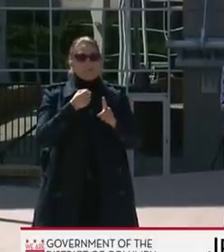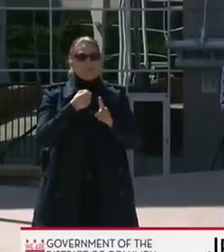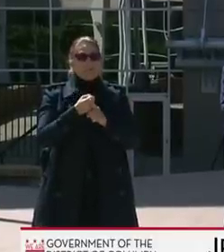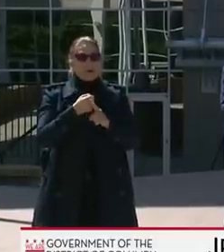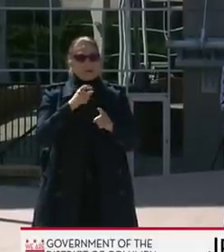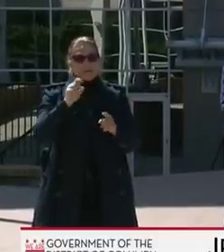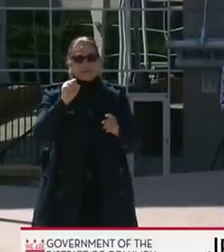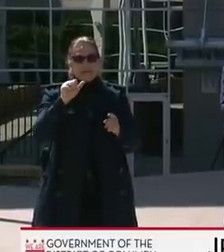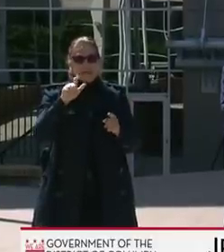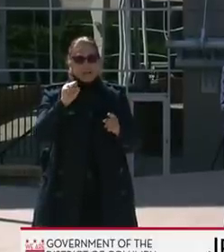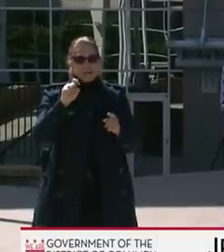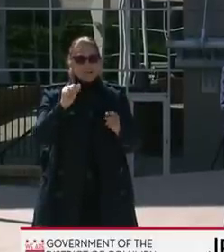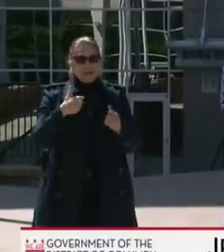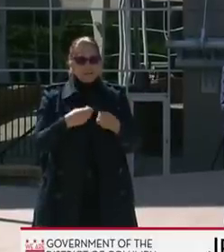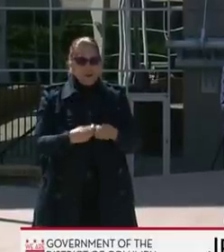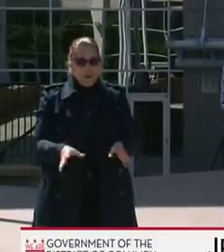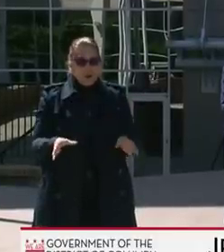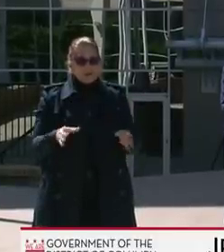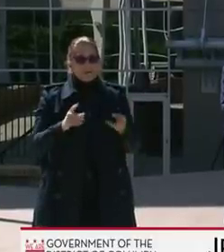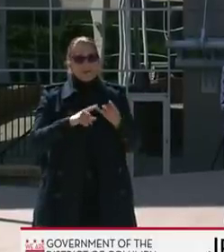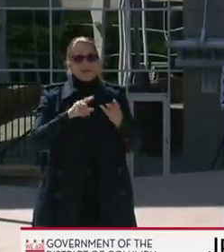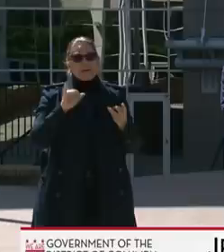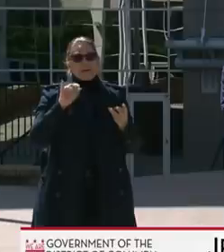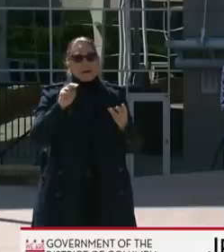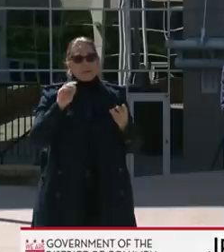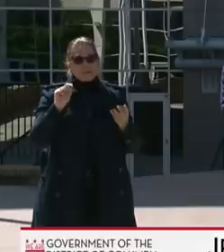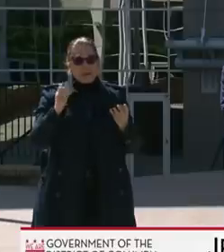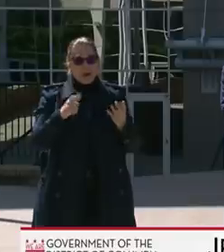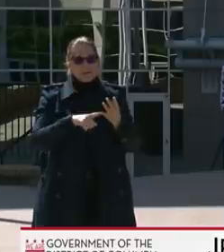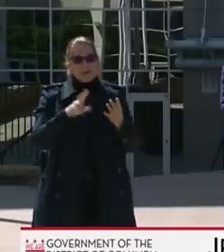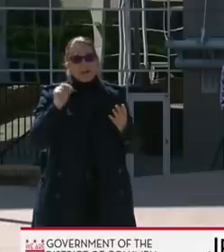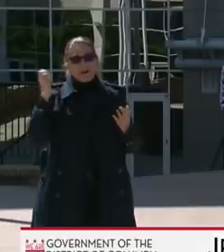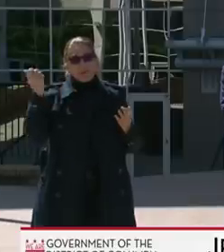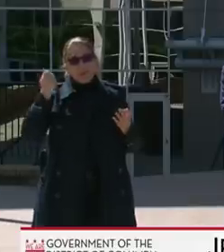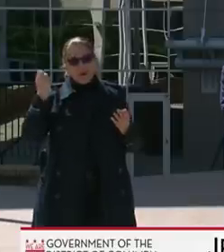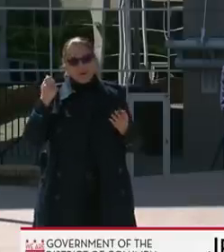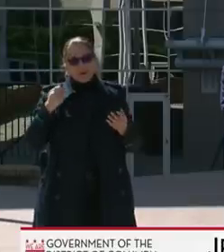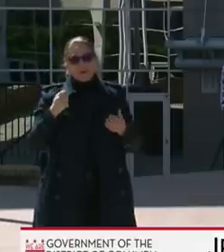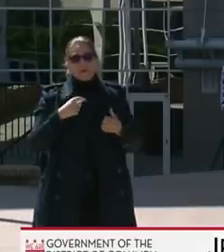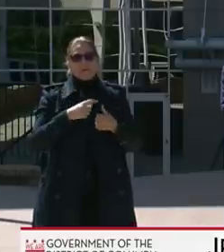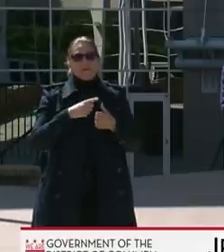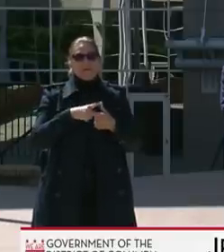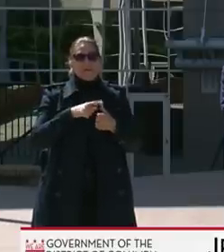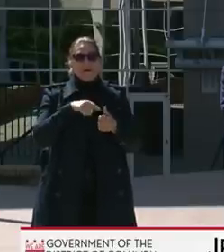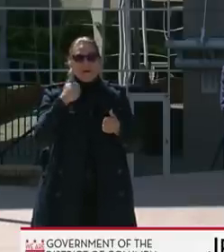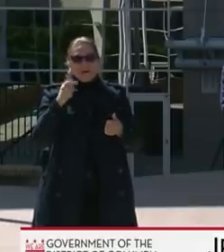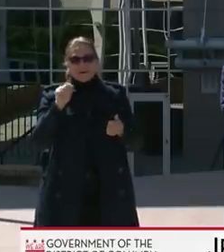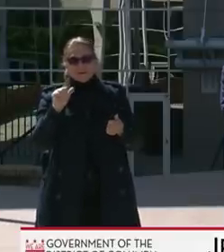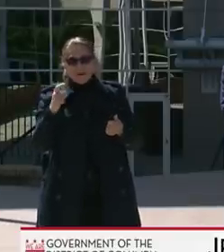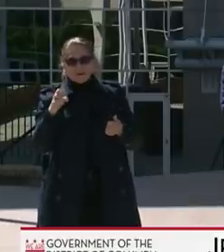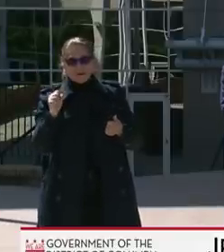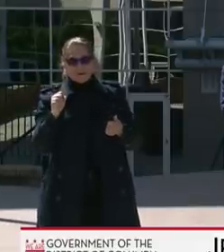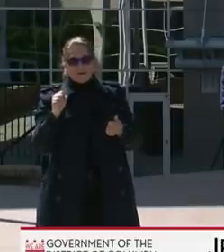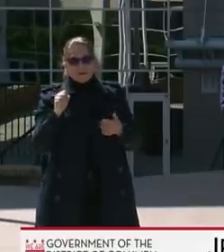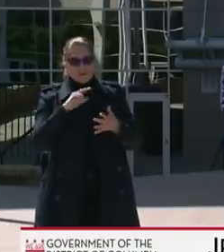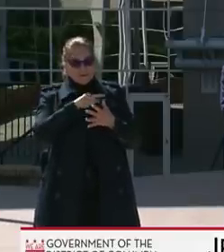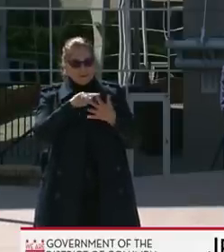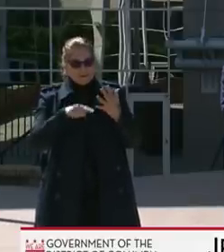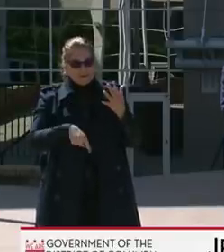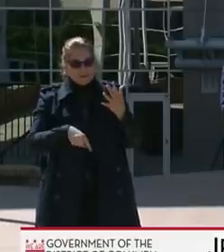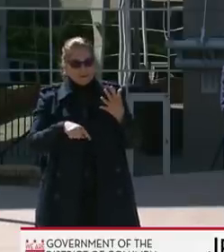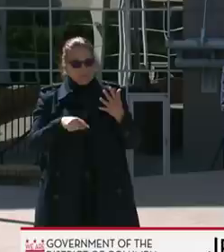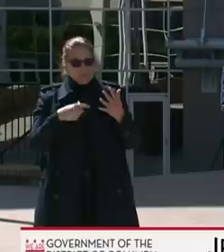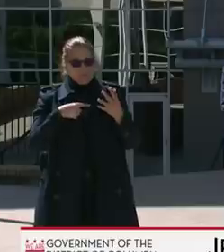income taxes and business taxes, our estimate that we're going to refine and finalize for the budget on April 24th.